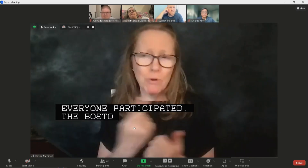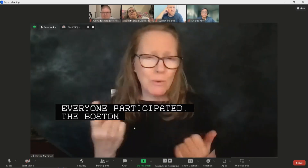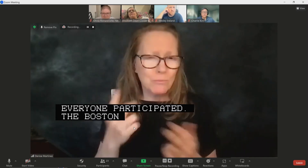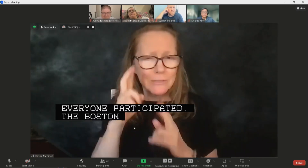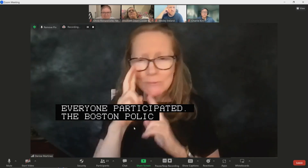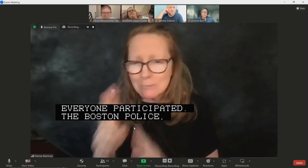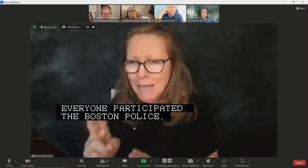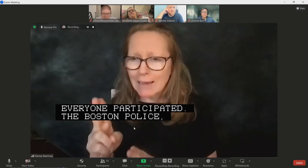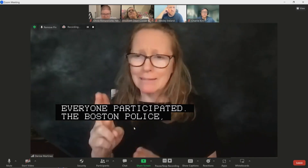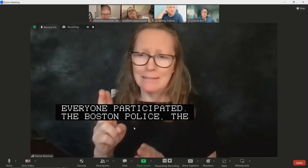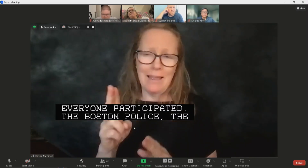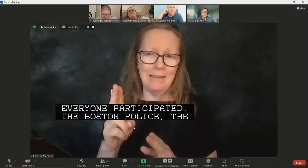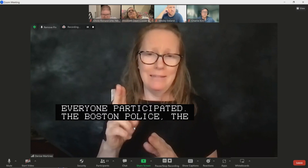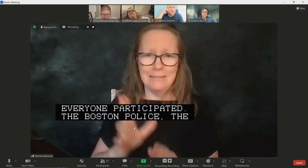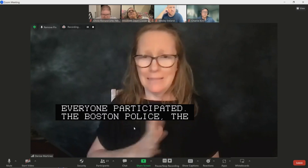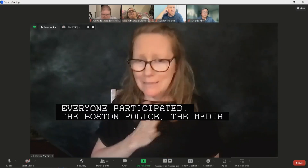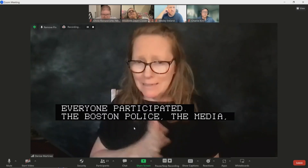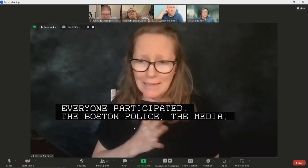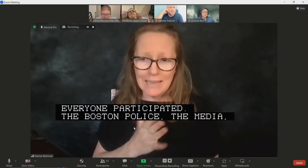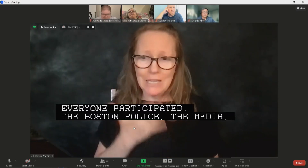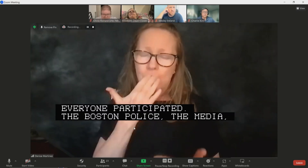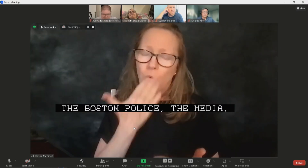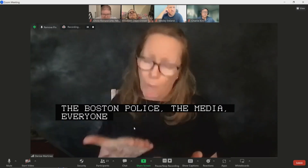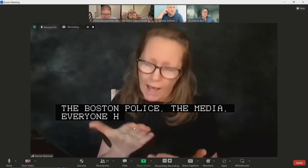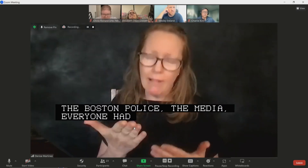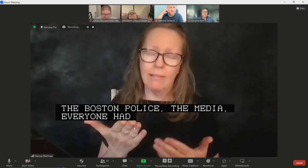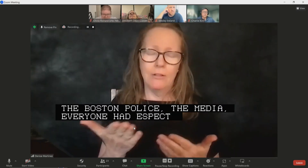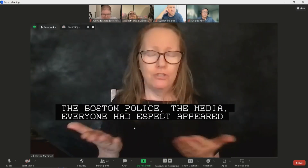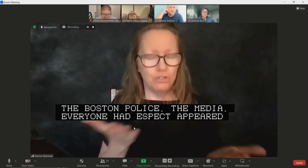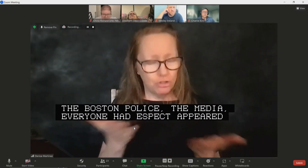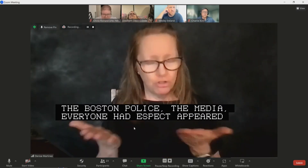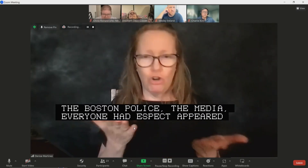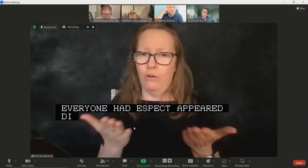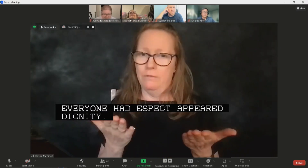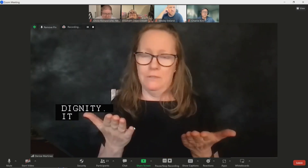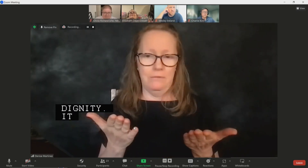dignity, and it was a well-served event. Thank you.